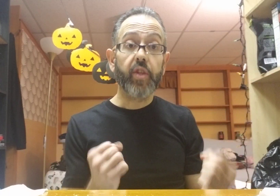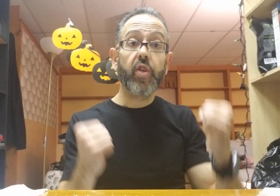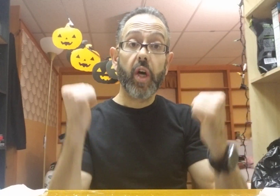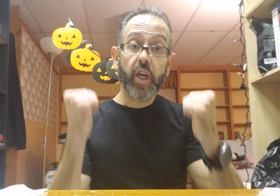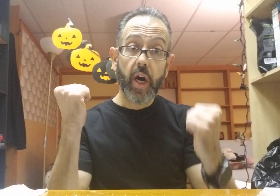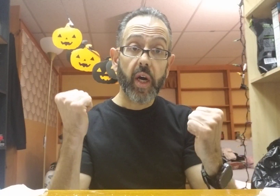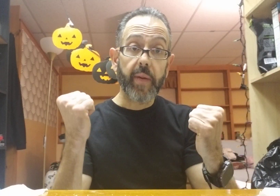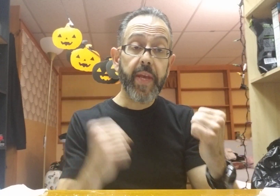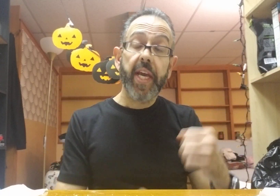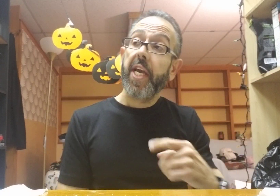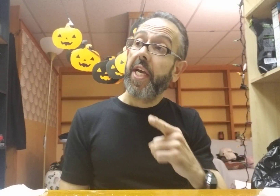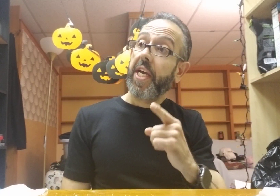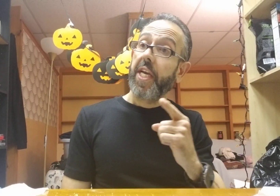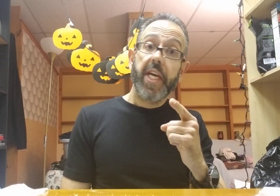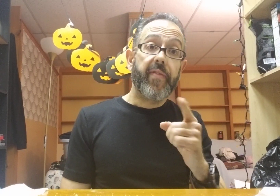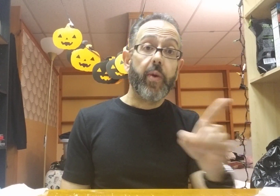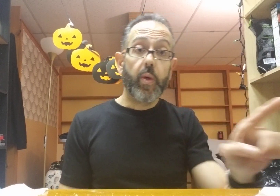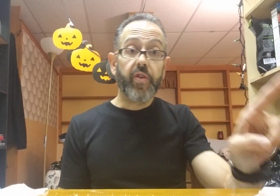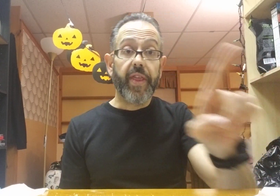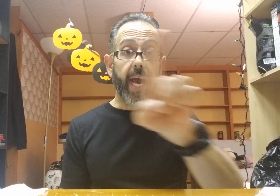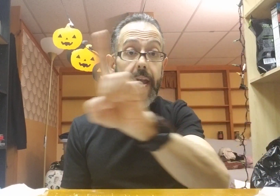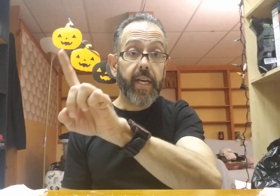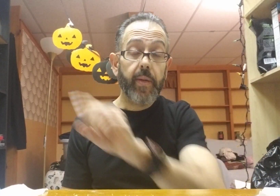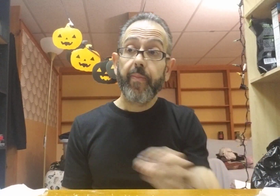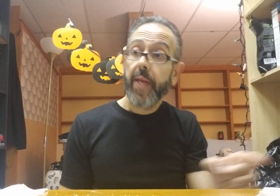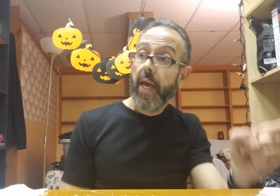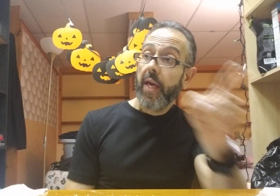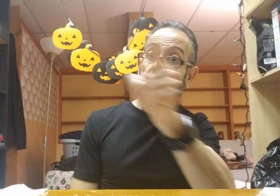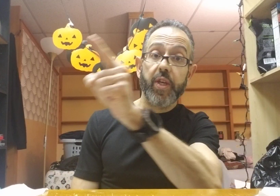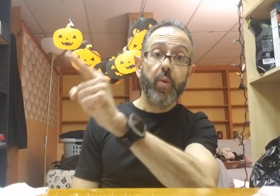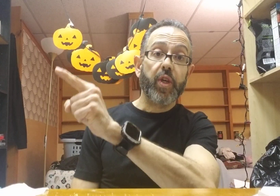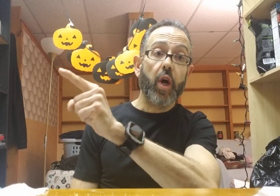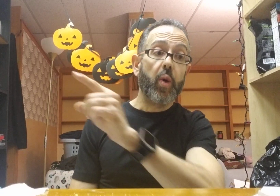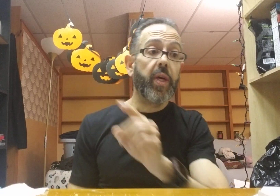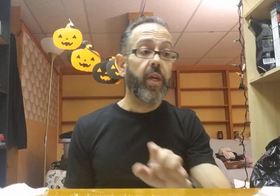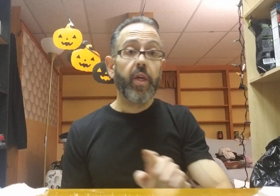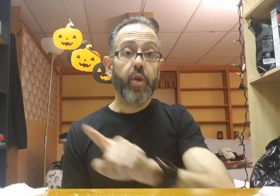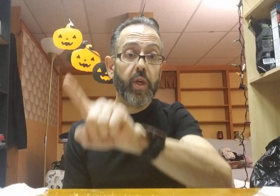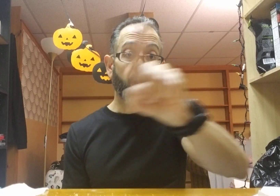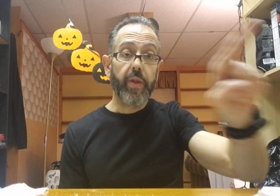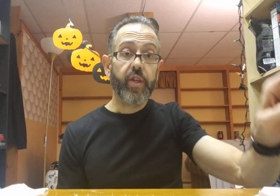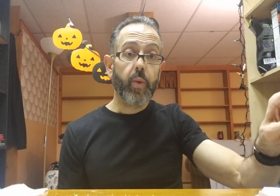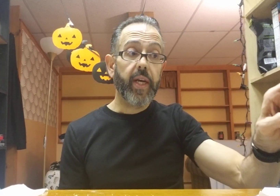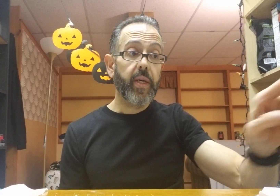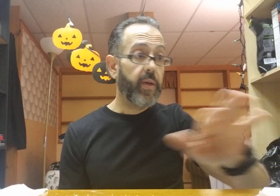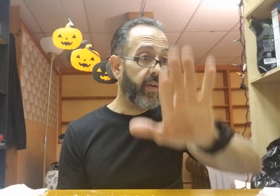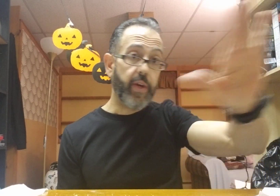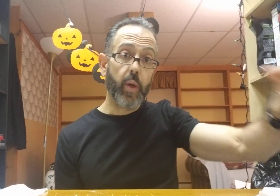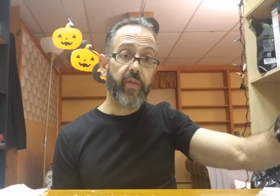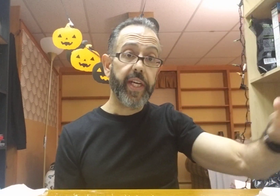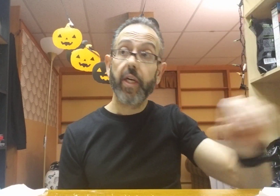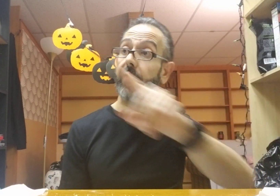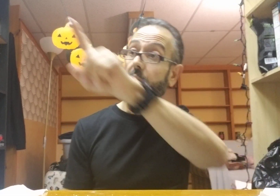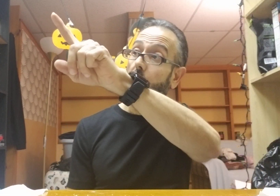a car. If it was they, you could go this way. If they're over here, if they're over